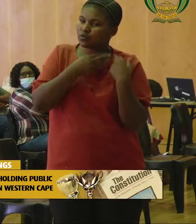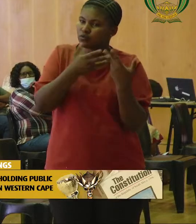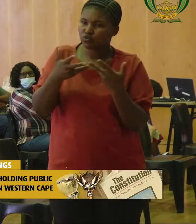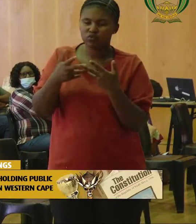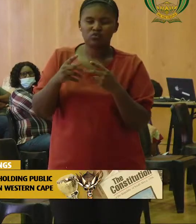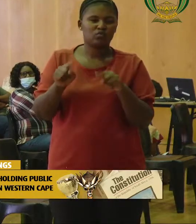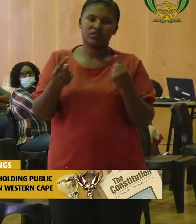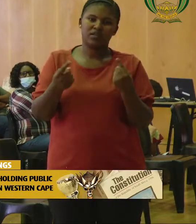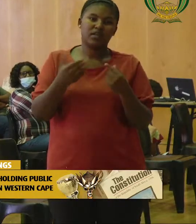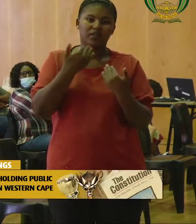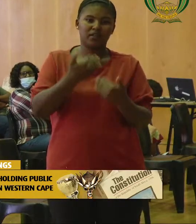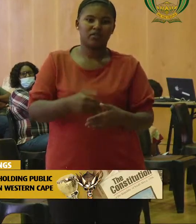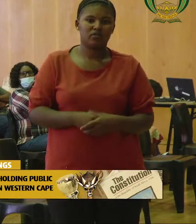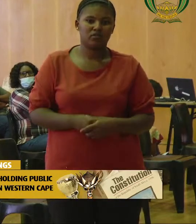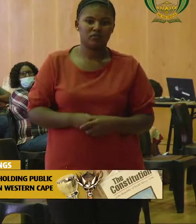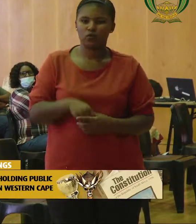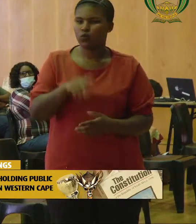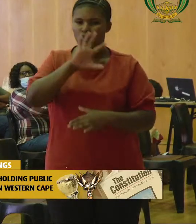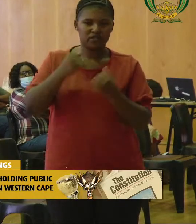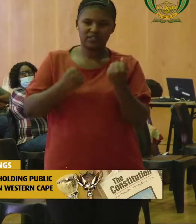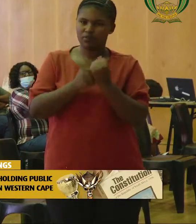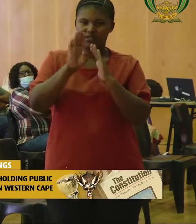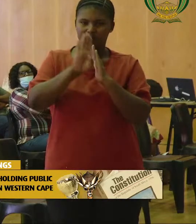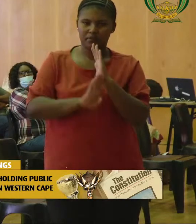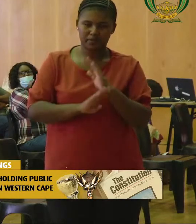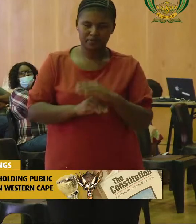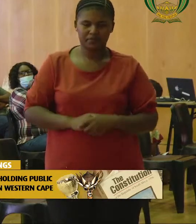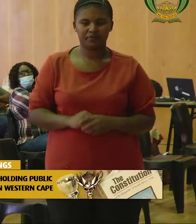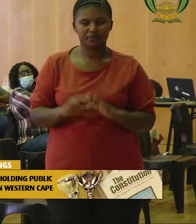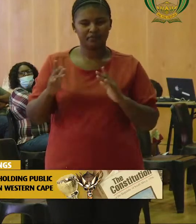much. We do not support the bill.